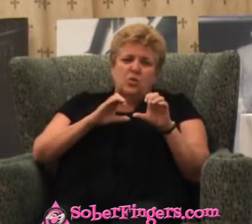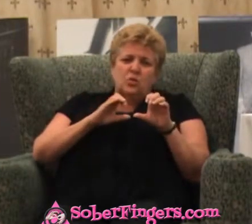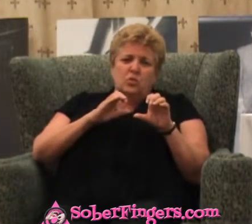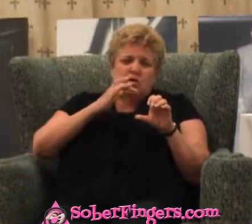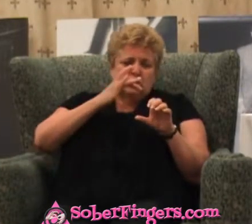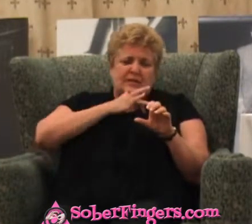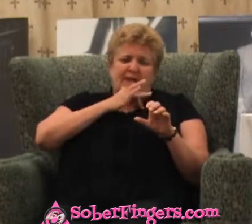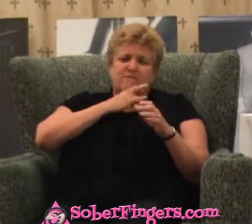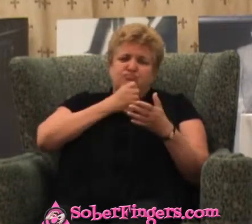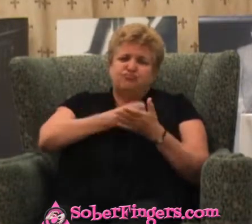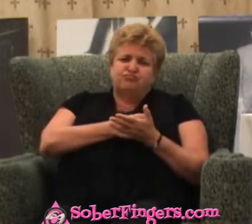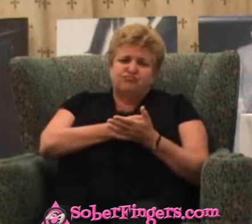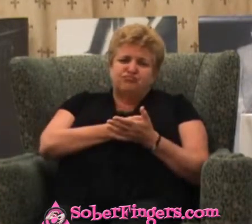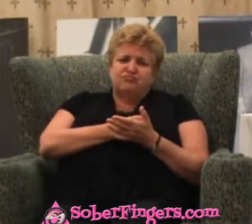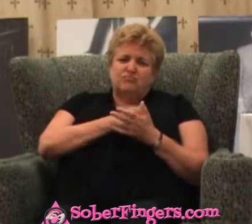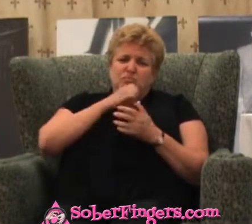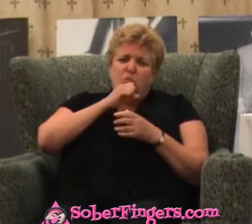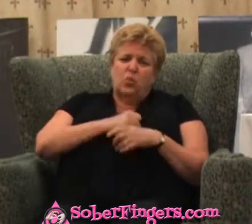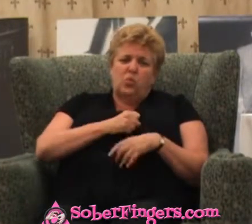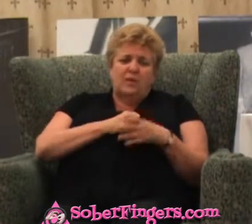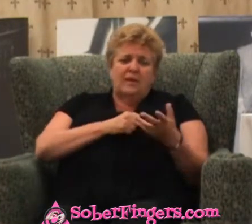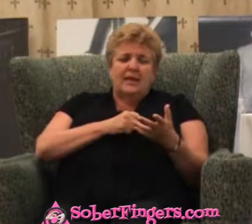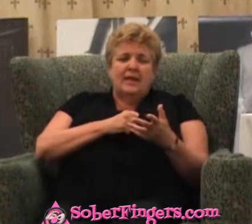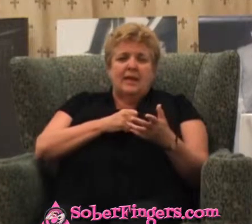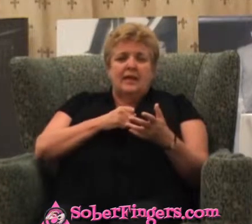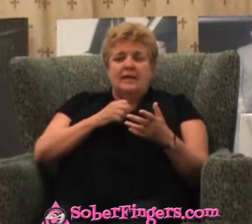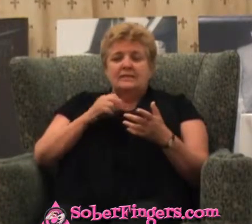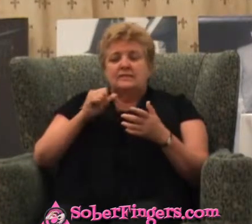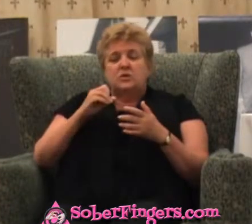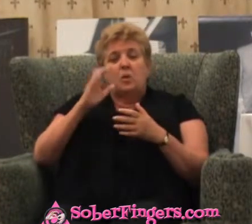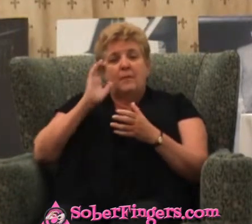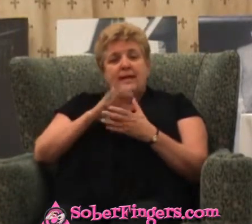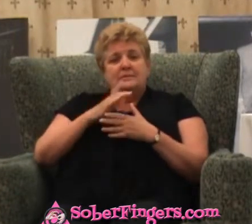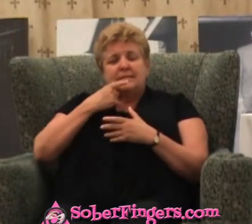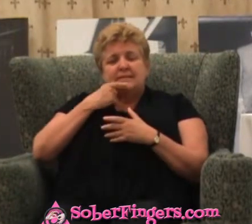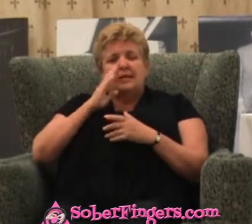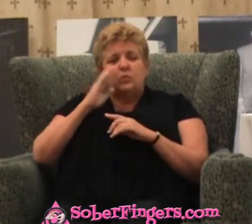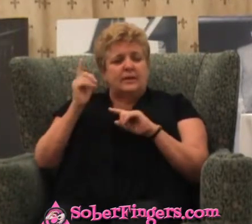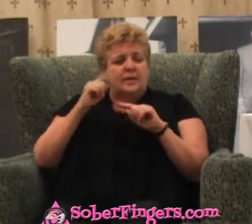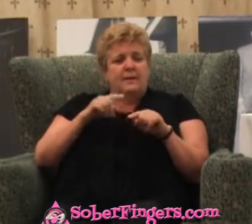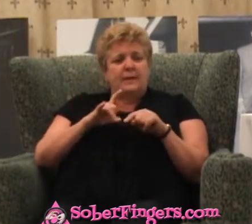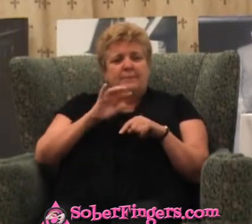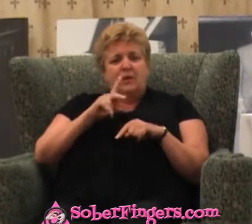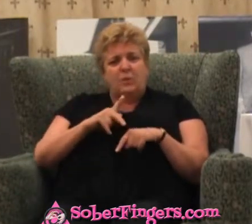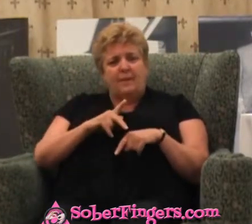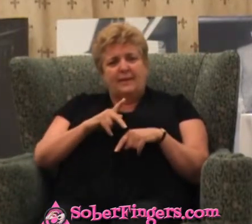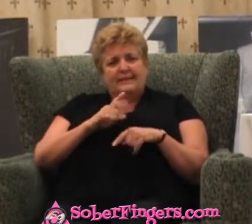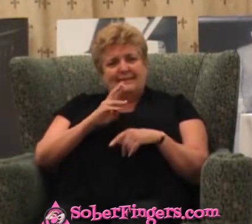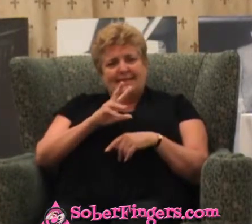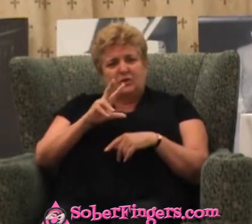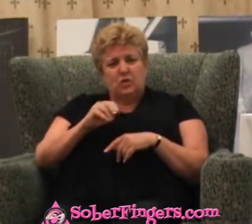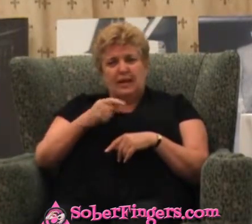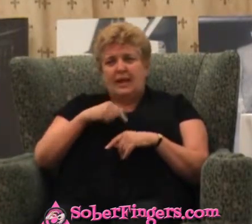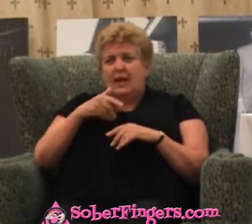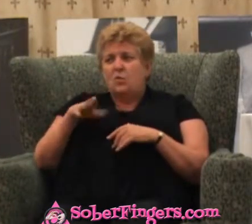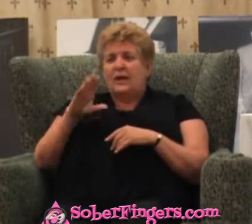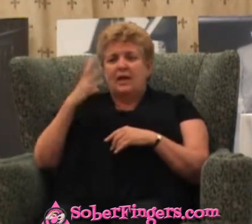said. And he said he would come and pick her up at 6:30. So I went outside, and in my